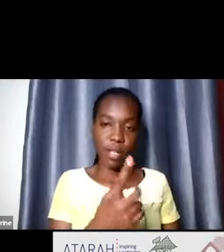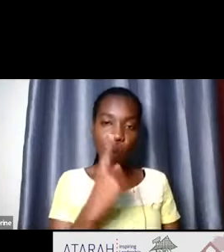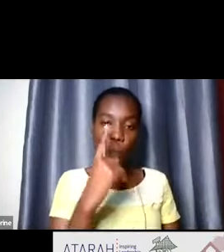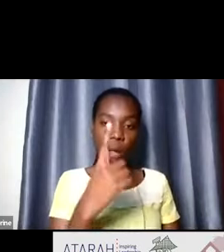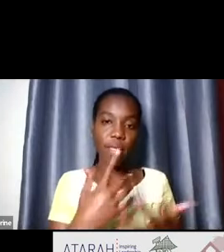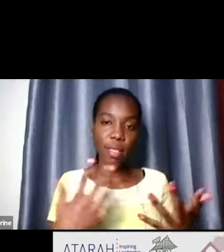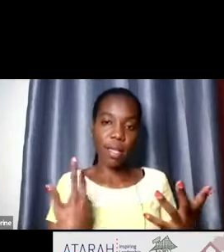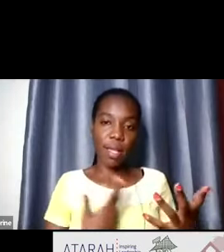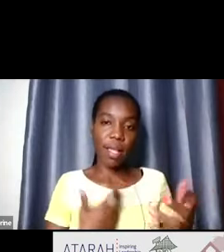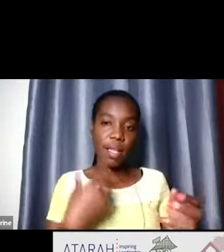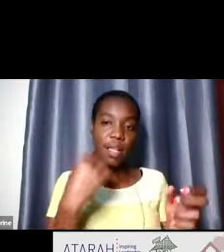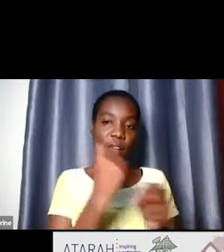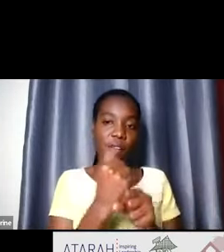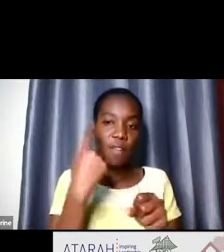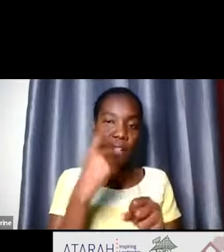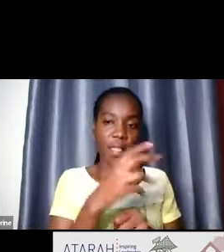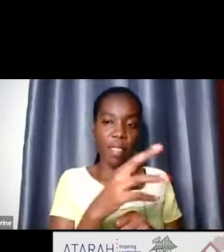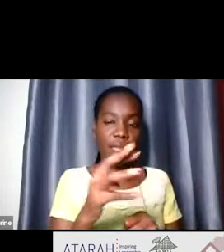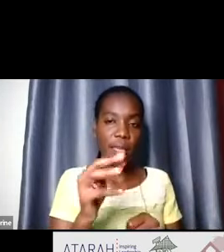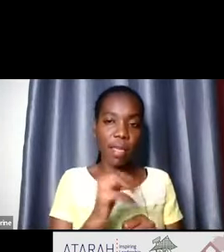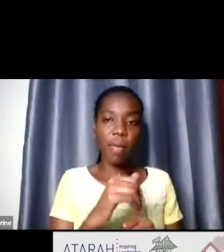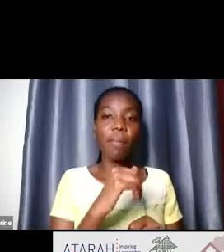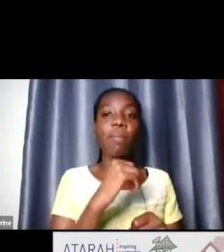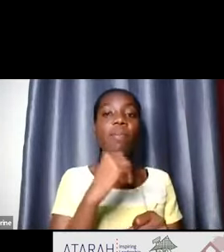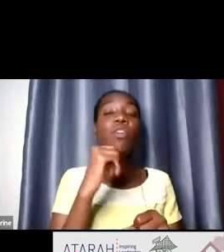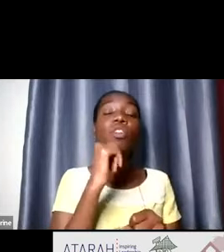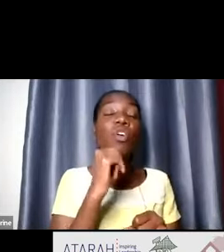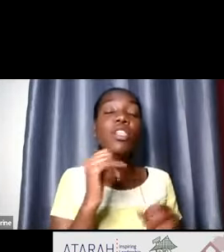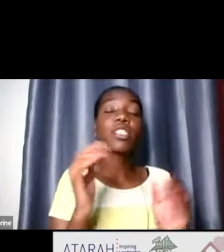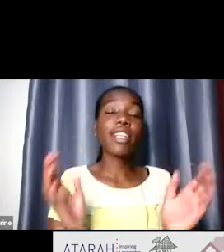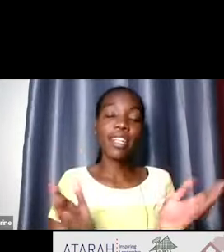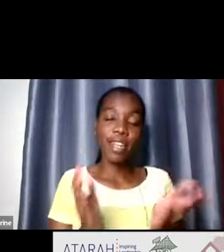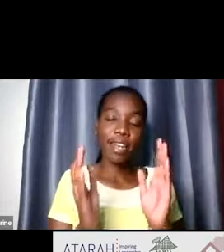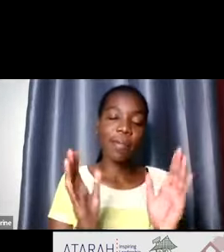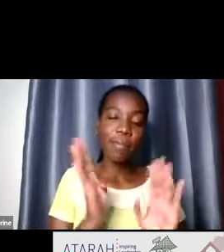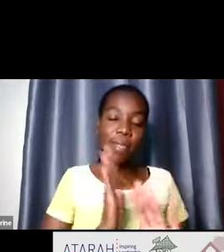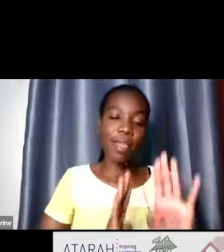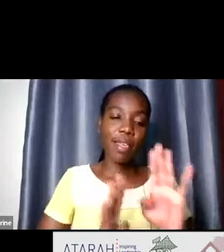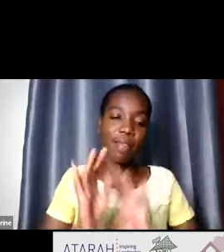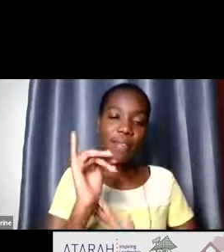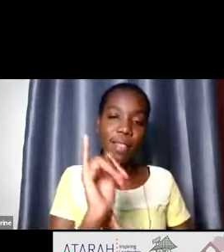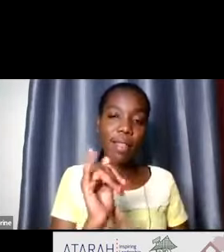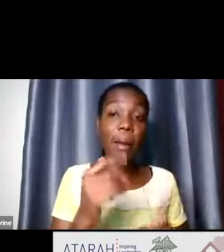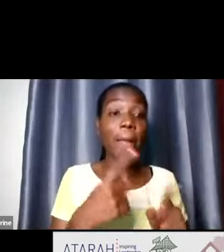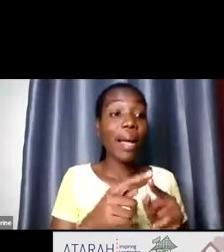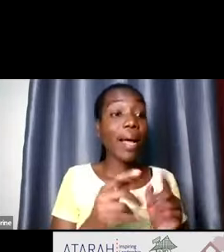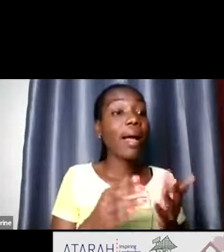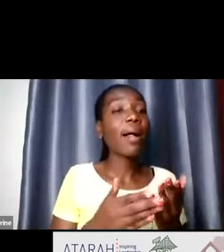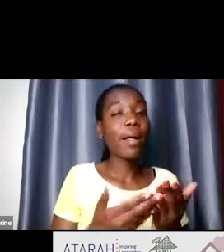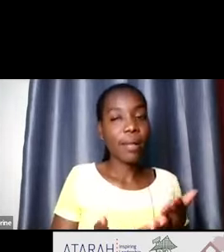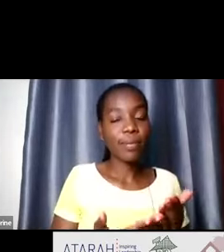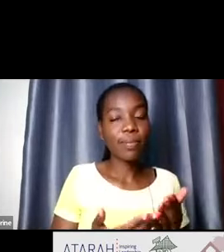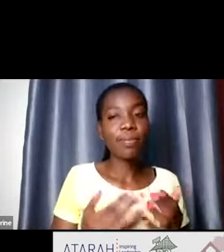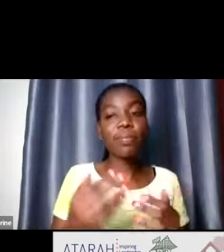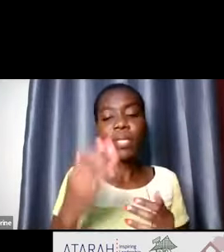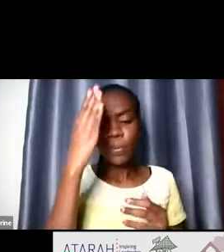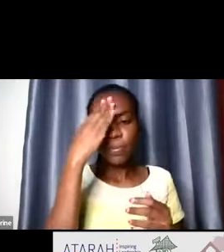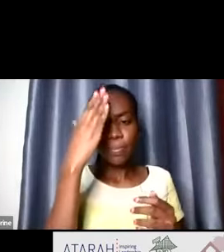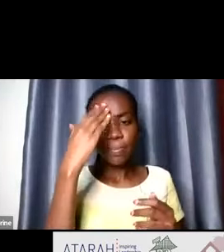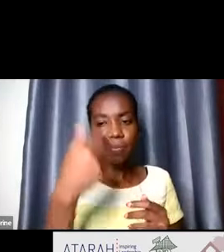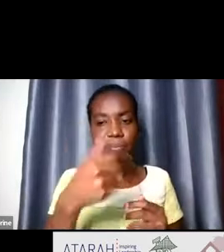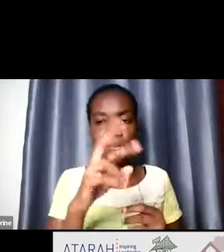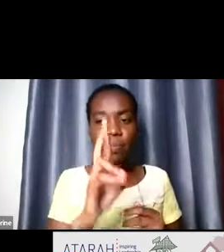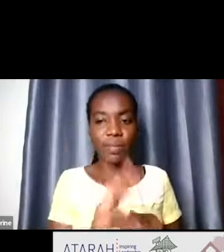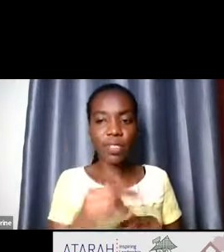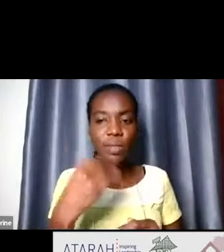do for them is not to encourage that behavior. How? You know, HR will